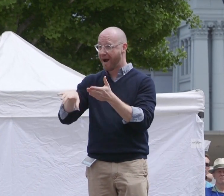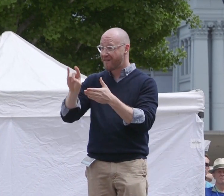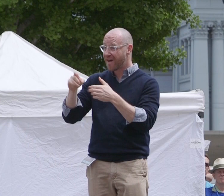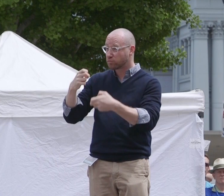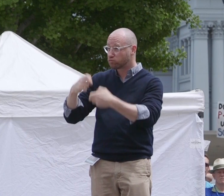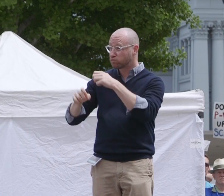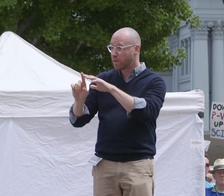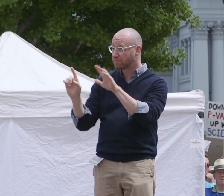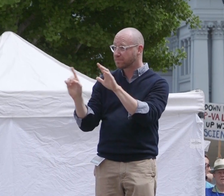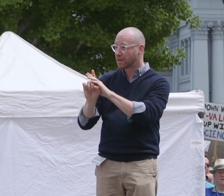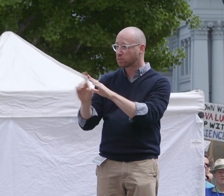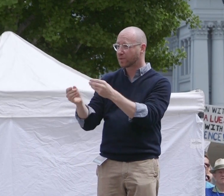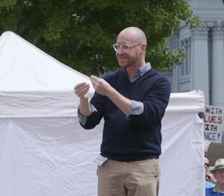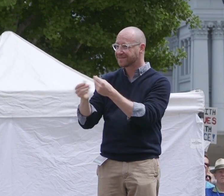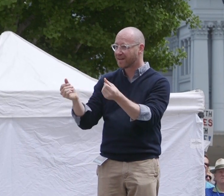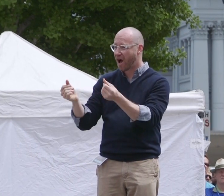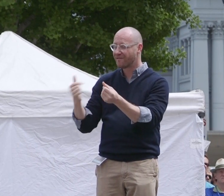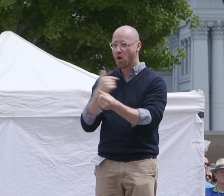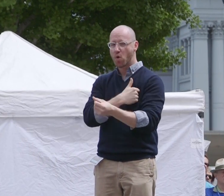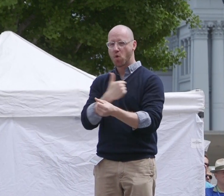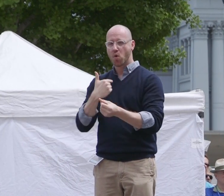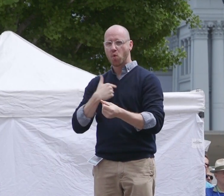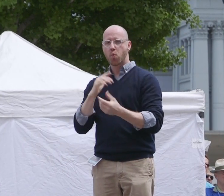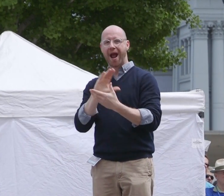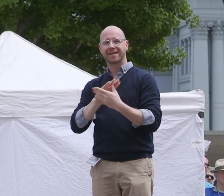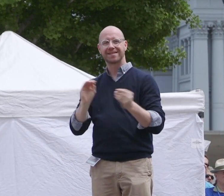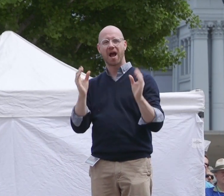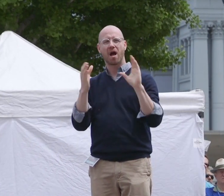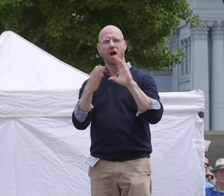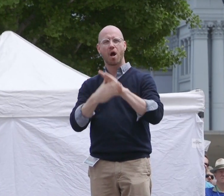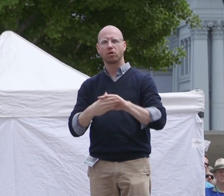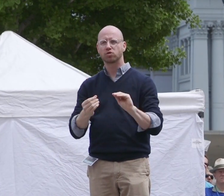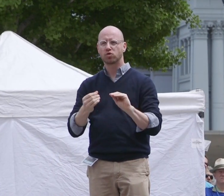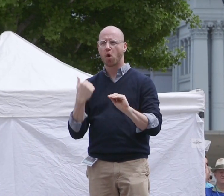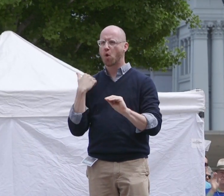We are question askers. We are scientists.